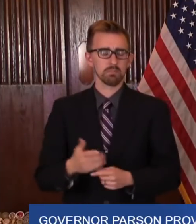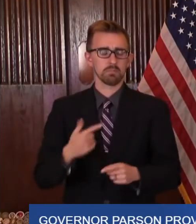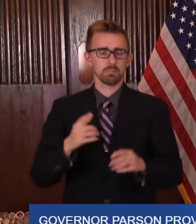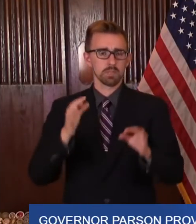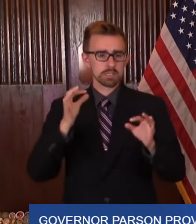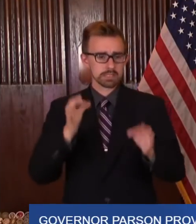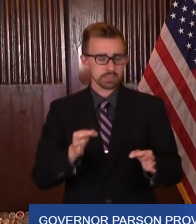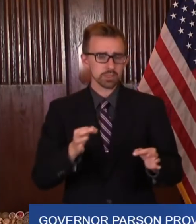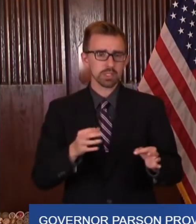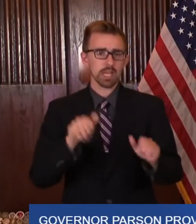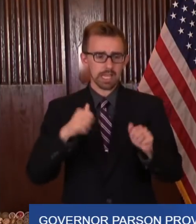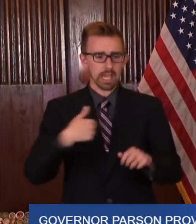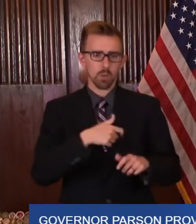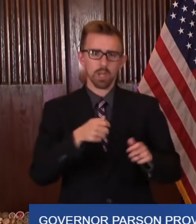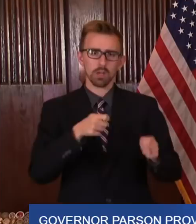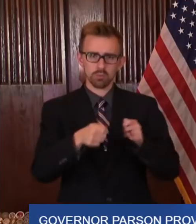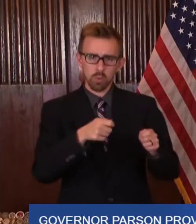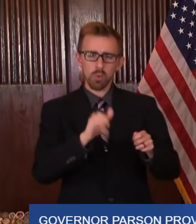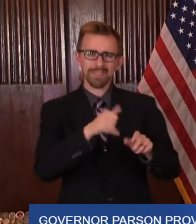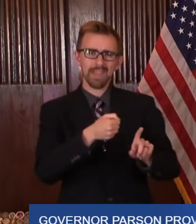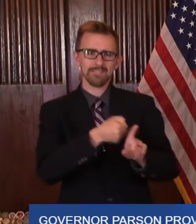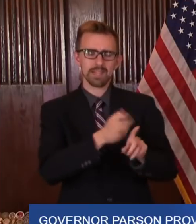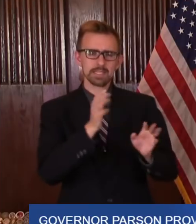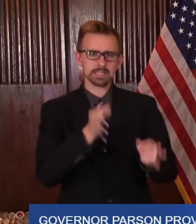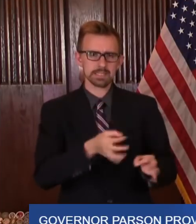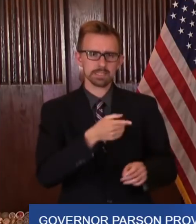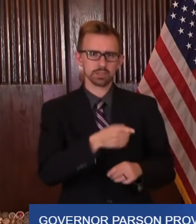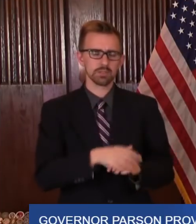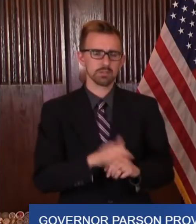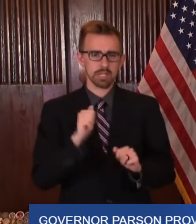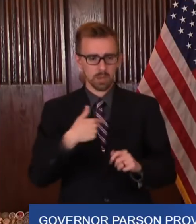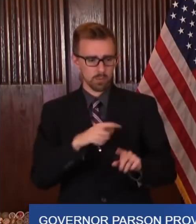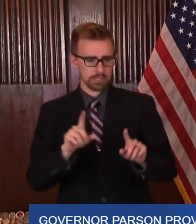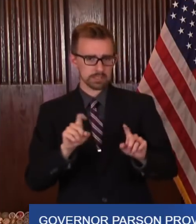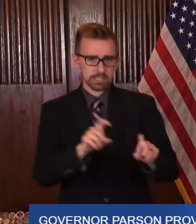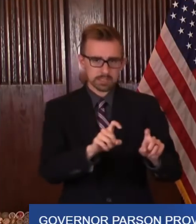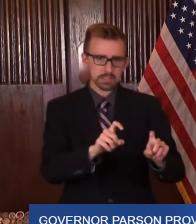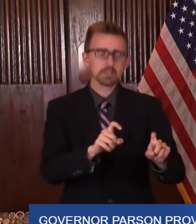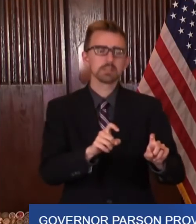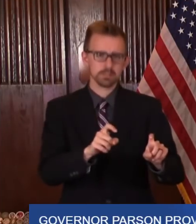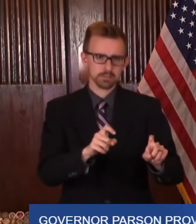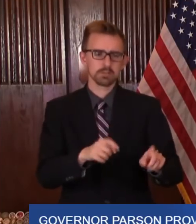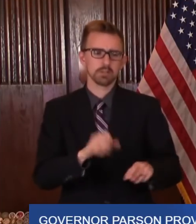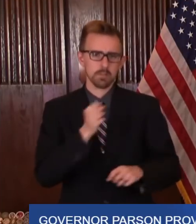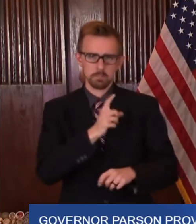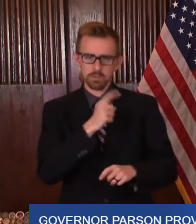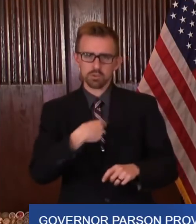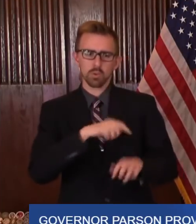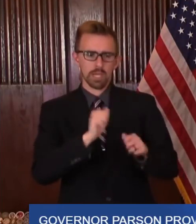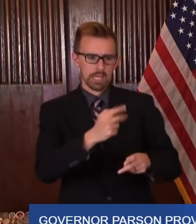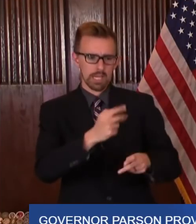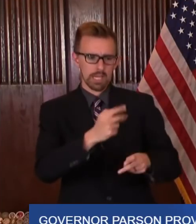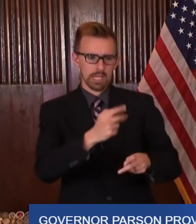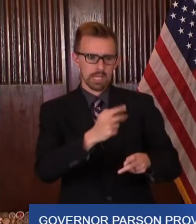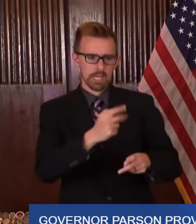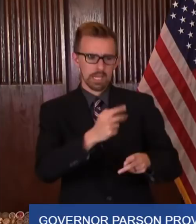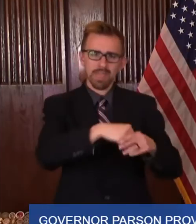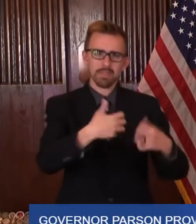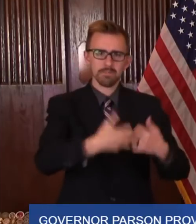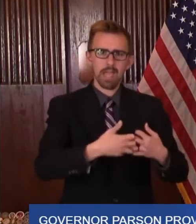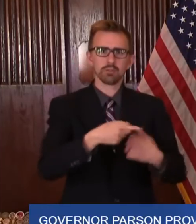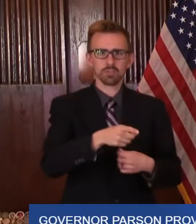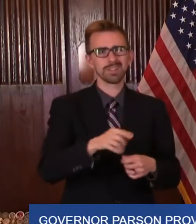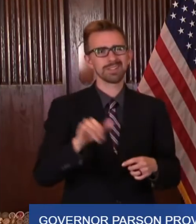that is, can we control it, and do we have the things in place to be able to test and to be able to make sure that we can take care of those people inside those